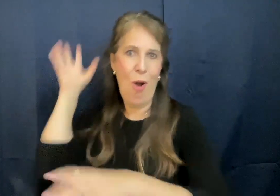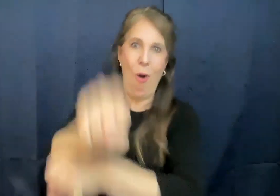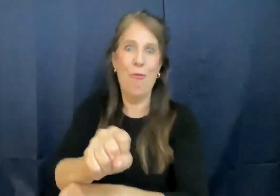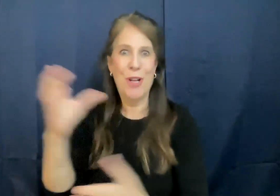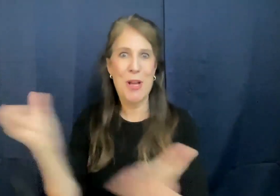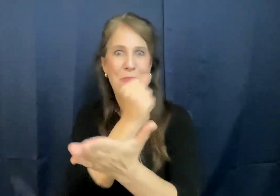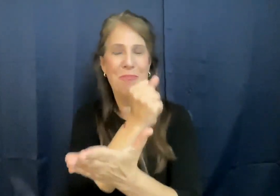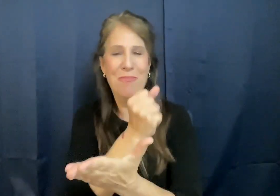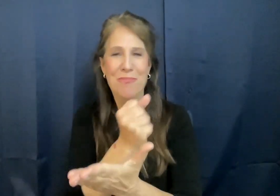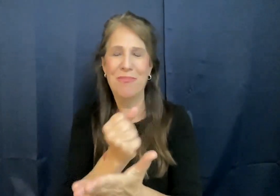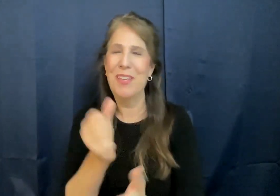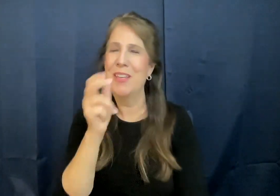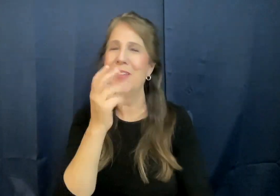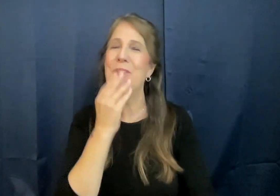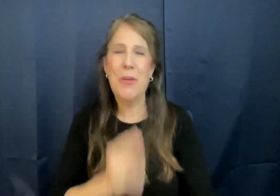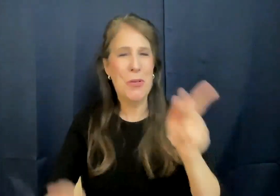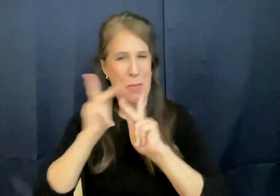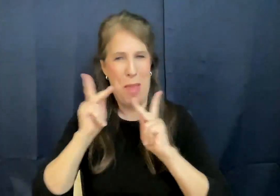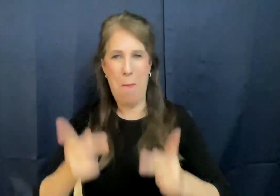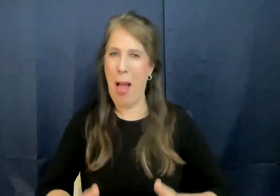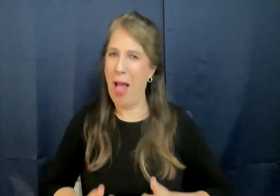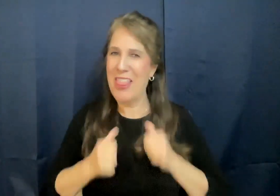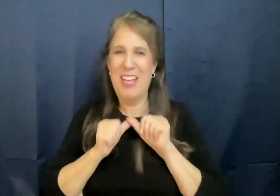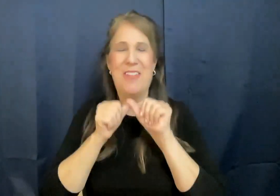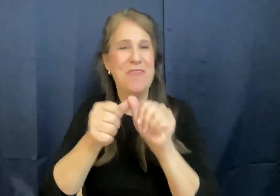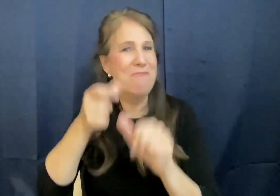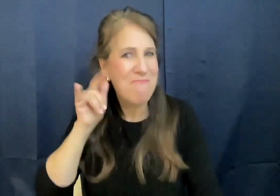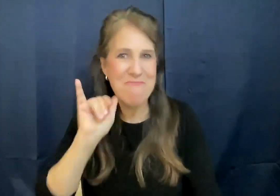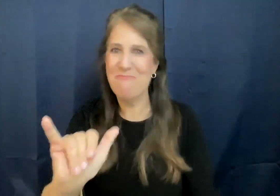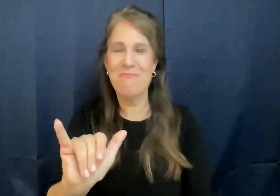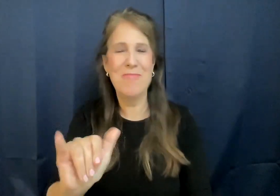Am Yisrael Chai. God bless Israel. God bless America.